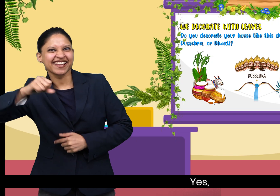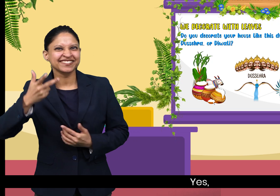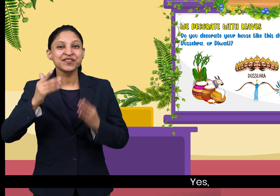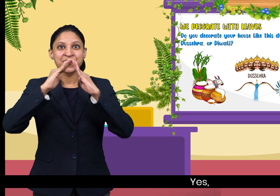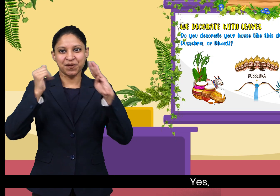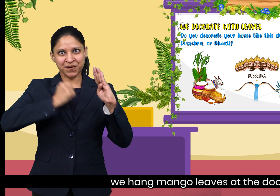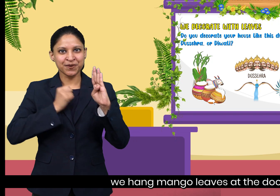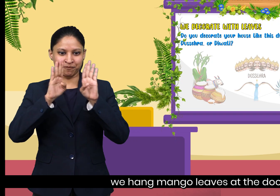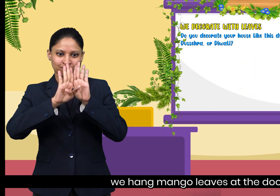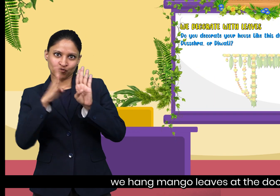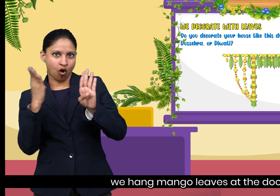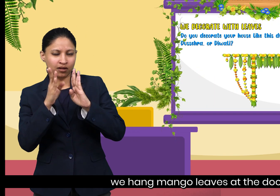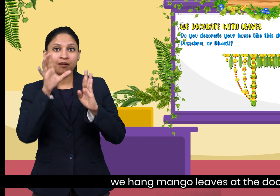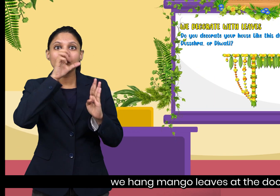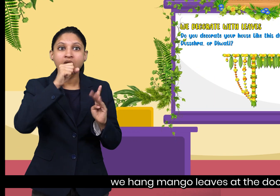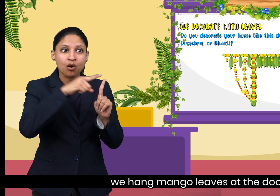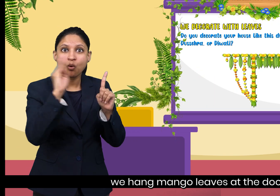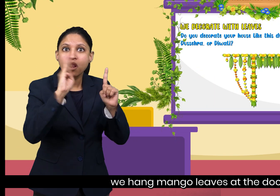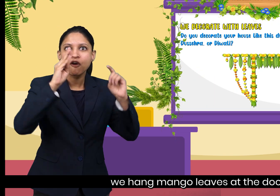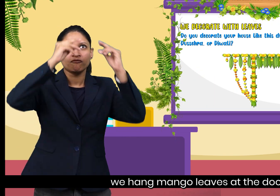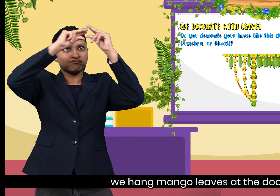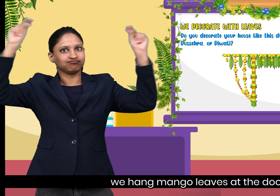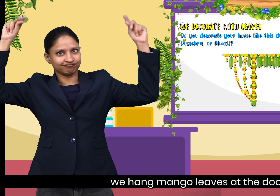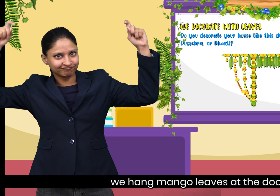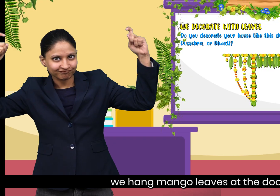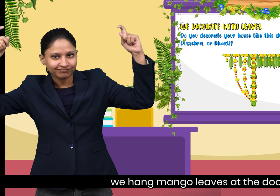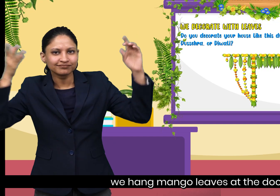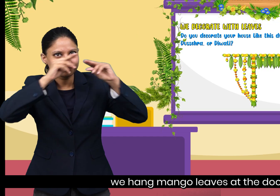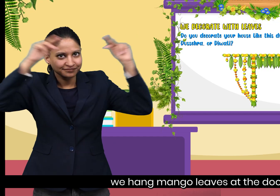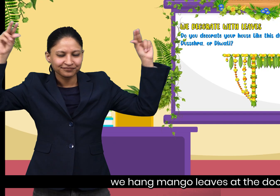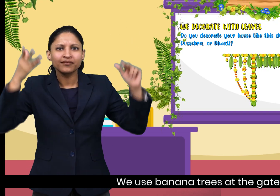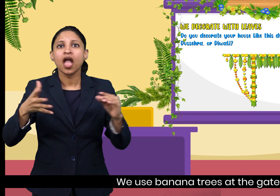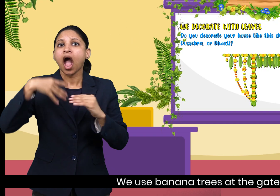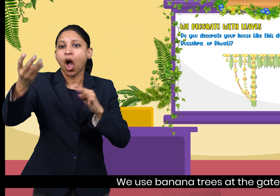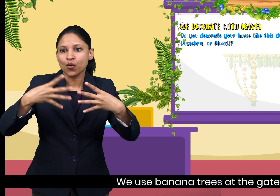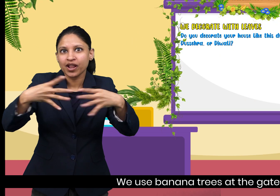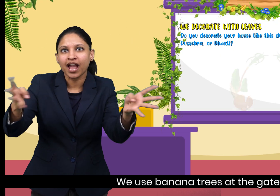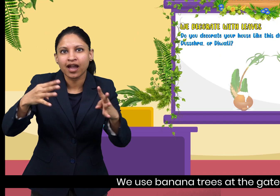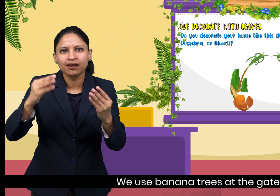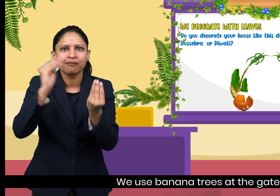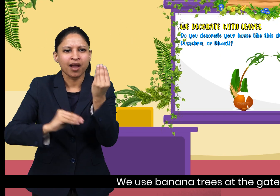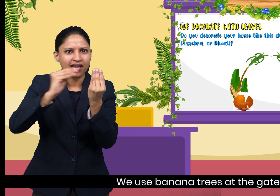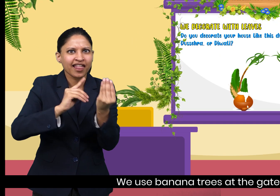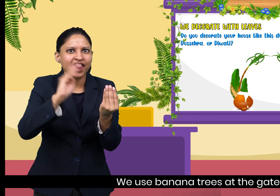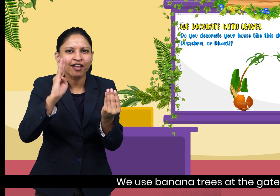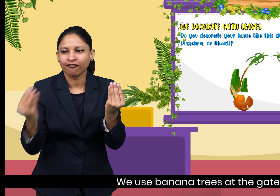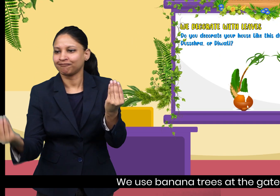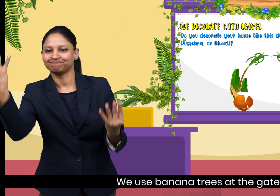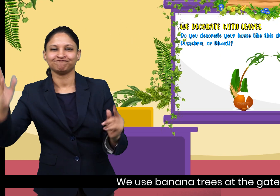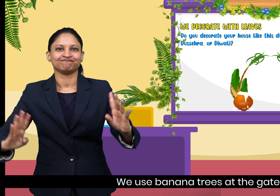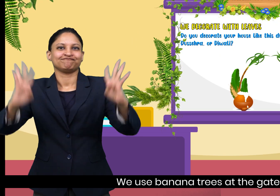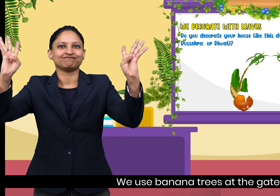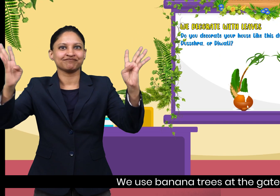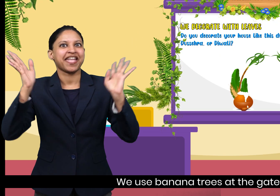Yes, we hang mango leaves at the door. We use banana trees at the